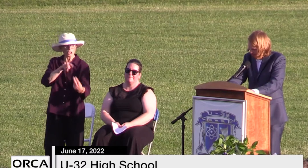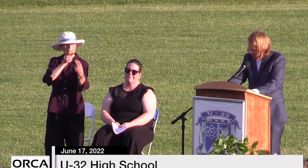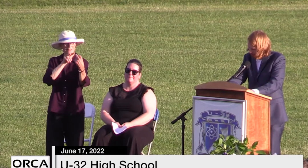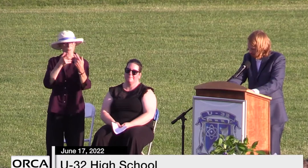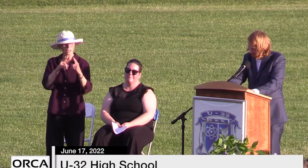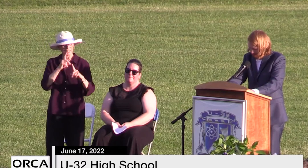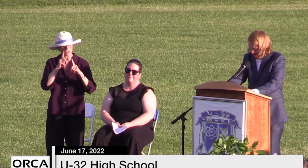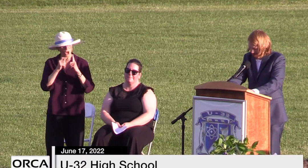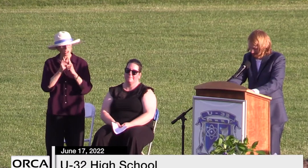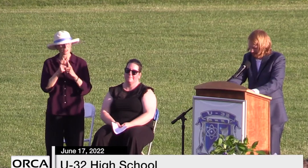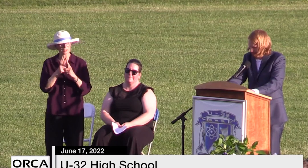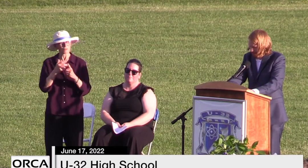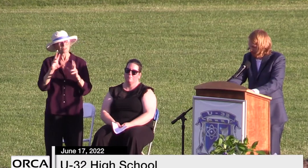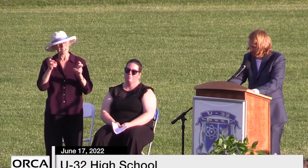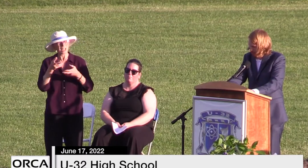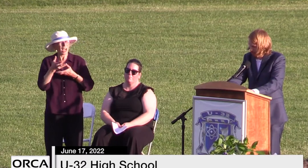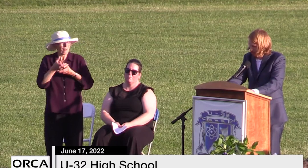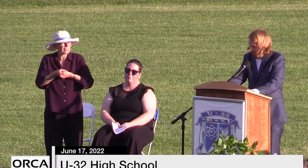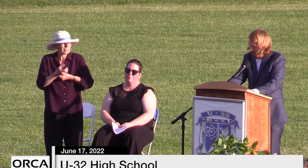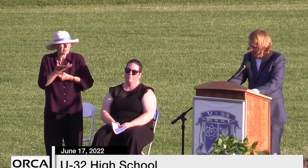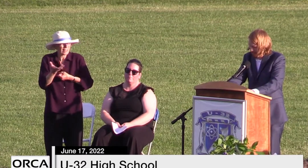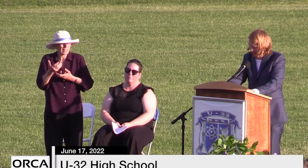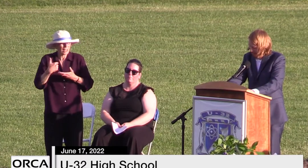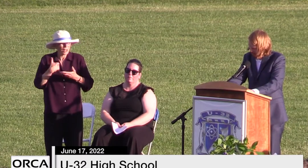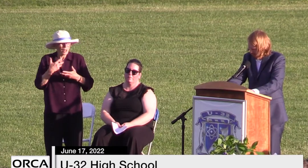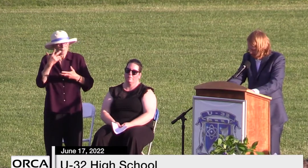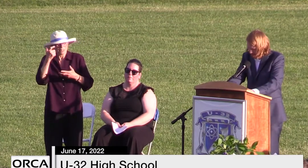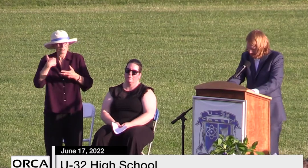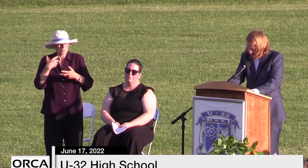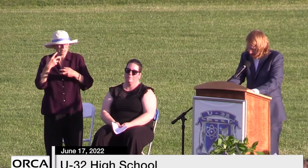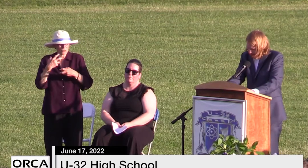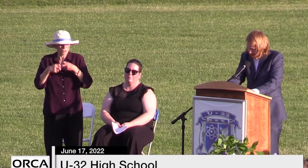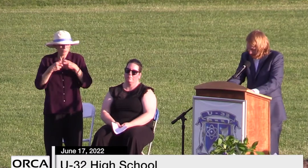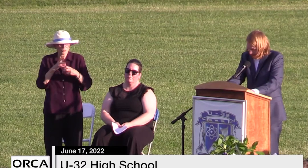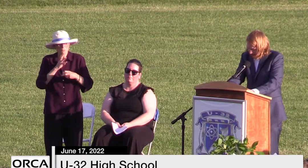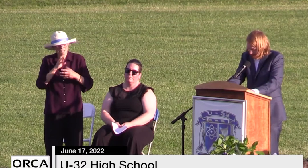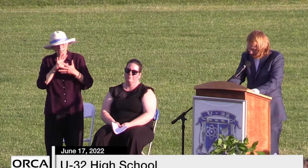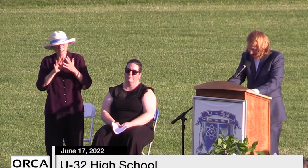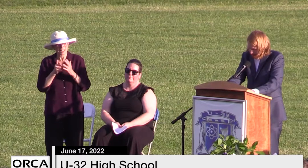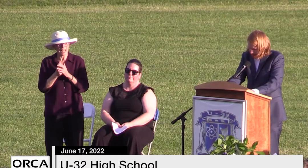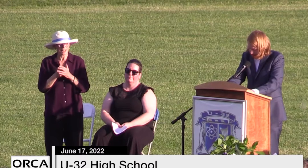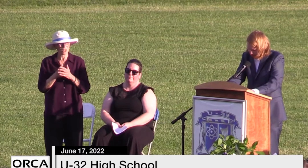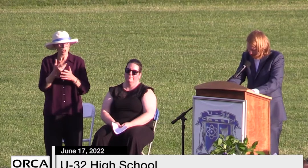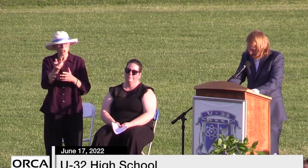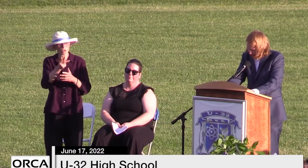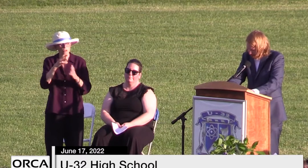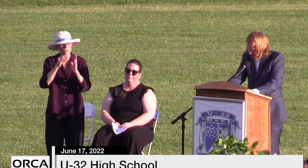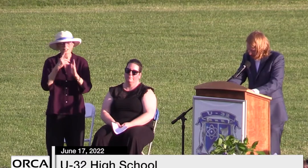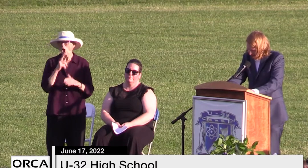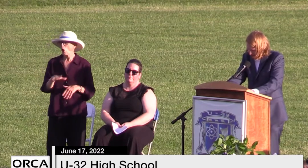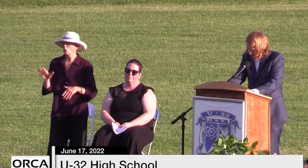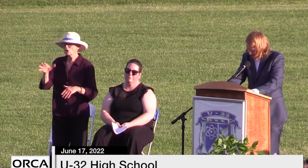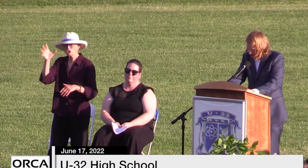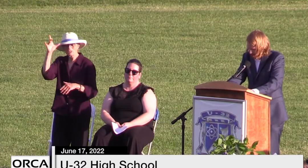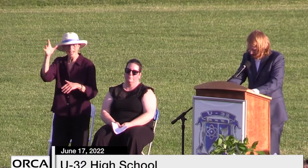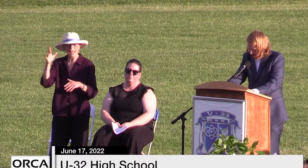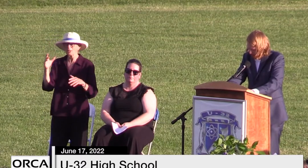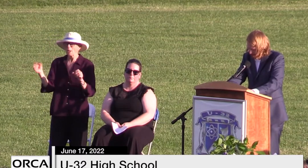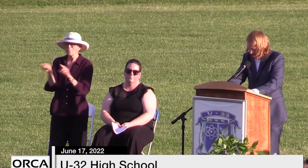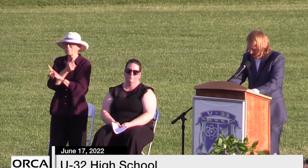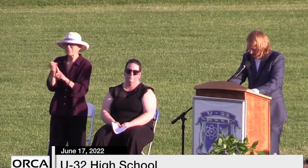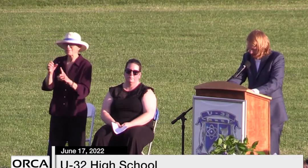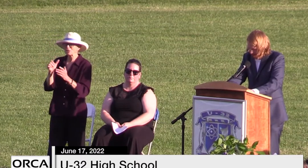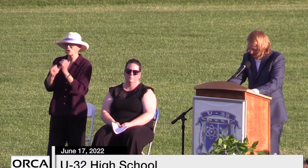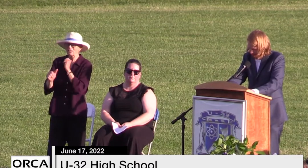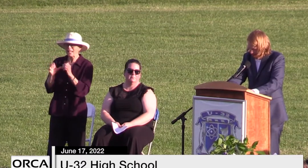talked, another confidence thing that somebody who has trouble speaking has. Then they said, "Does your dad beat the shit out of you, and that's